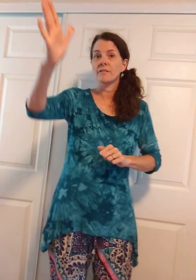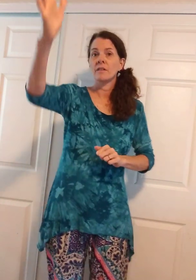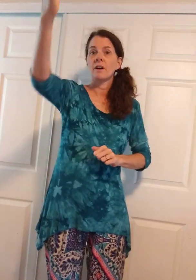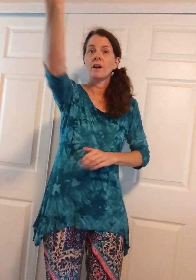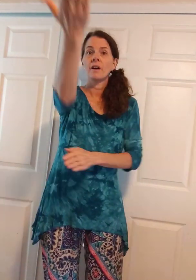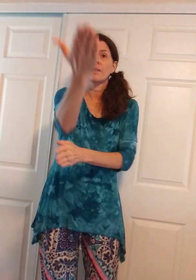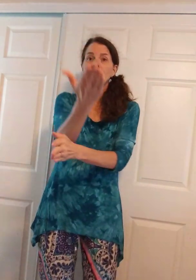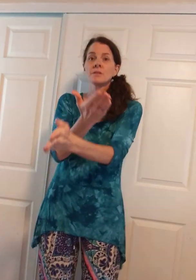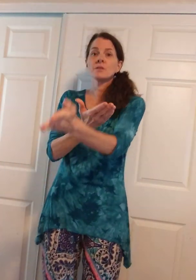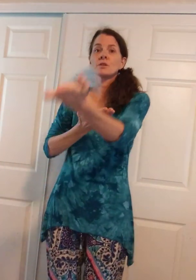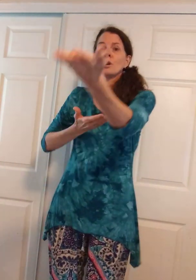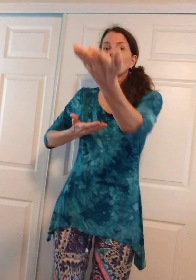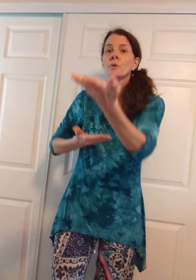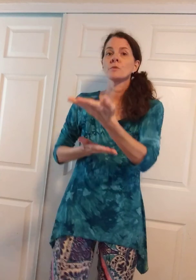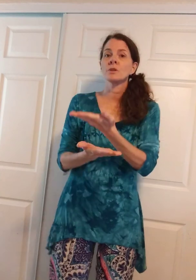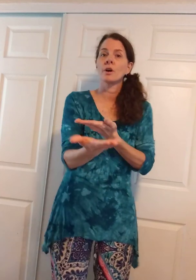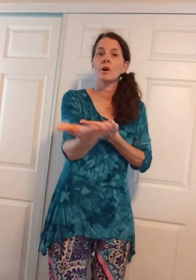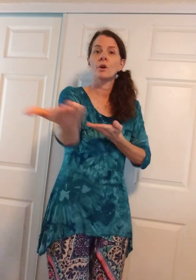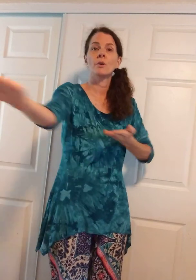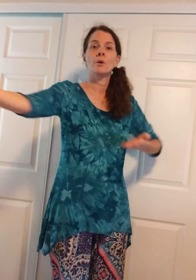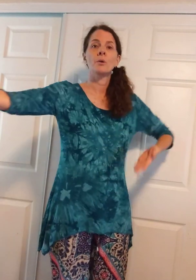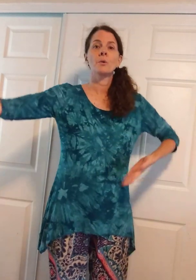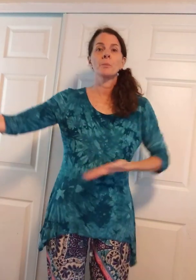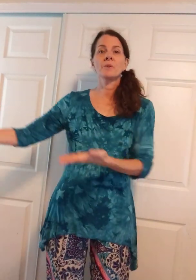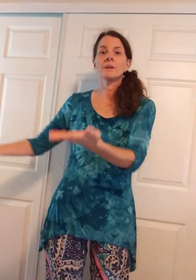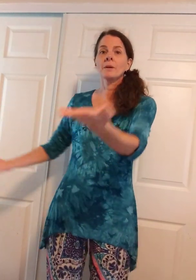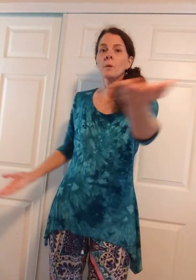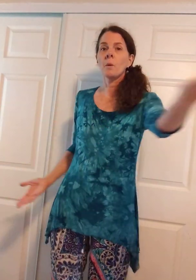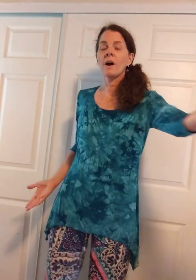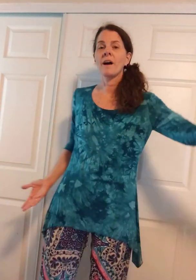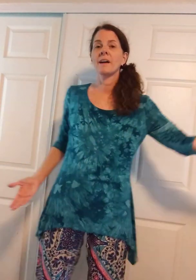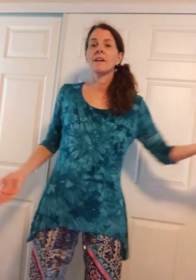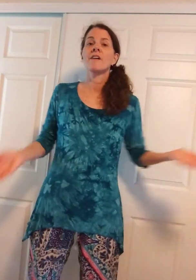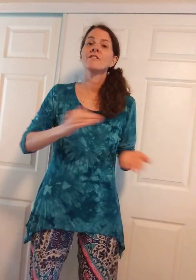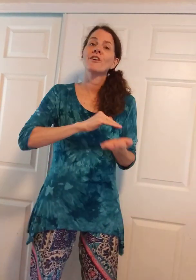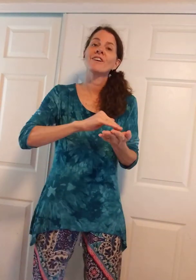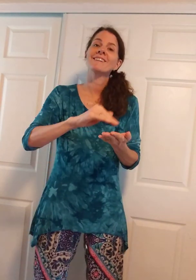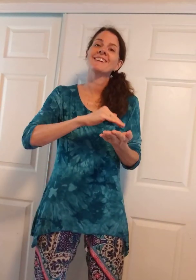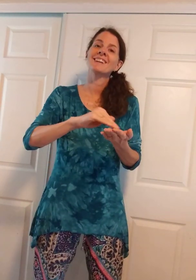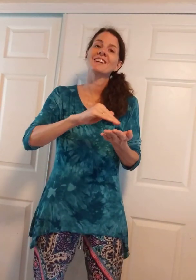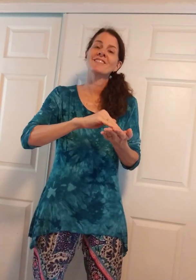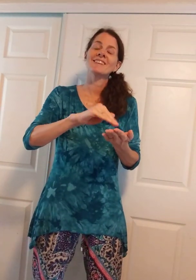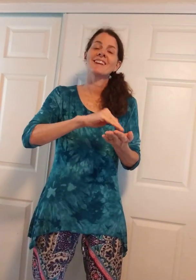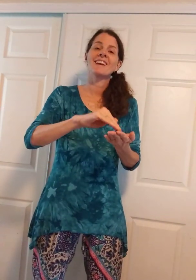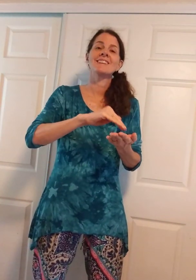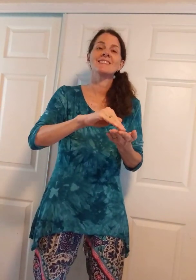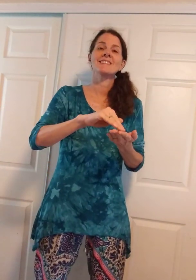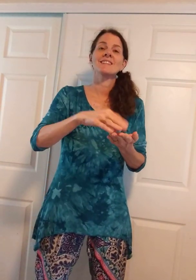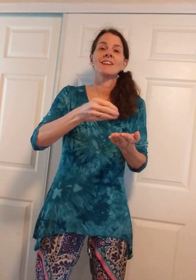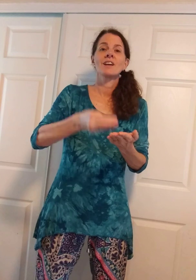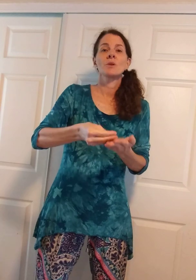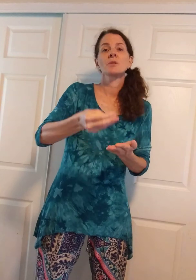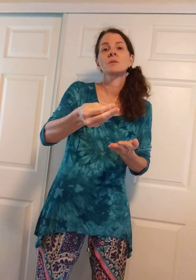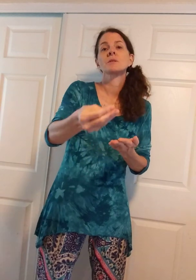Father's arms are open wide, forgiveness was